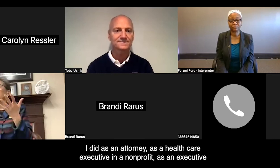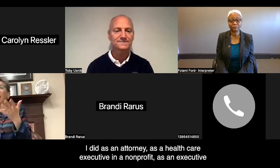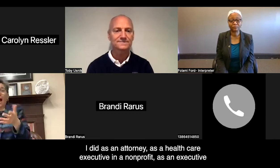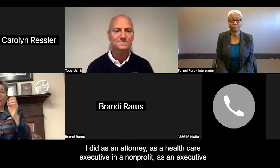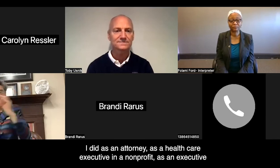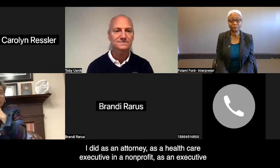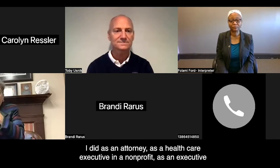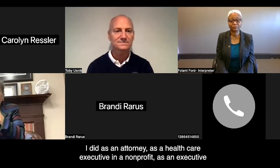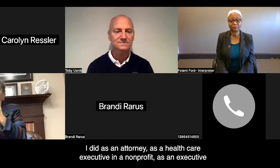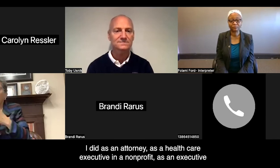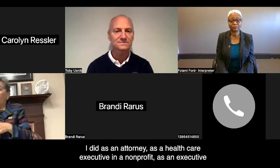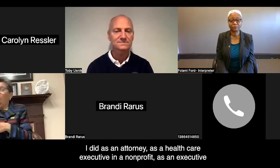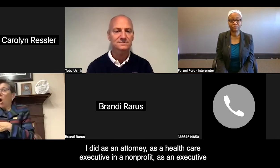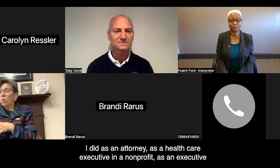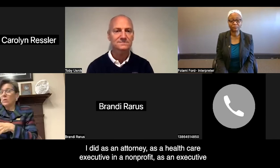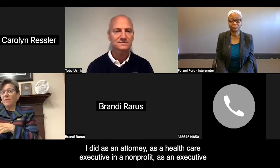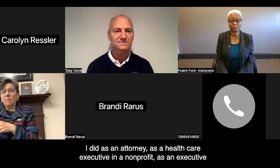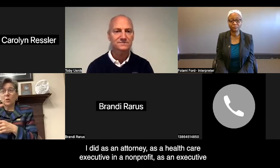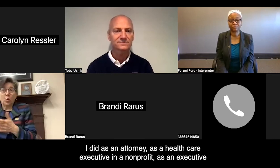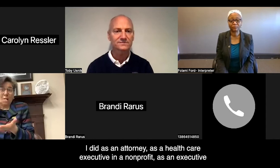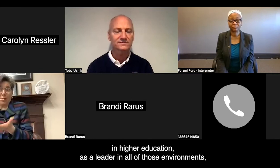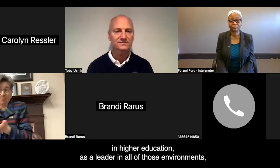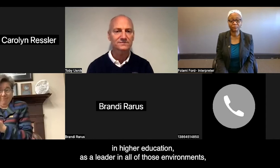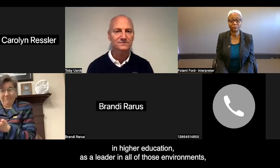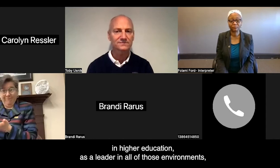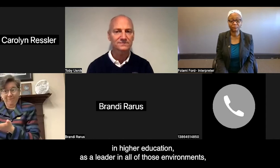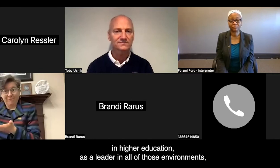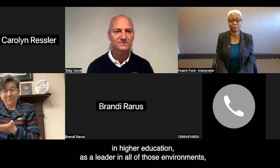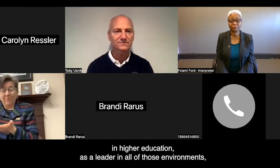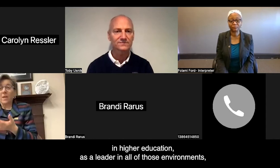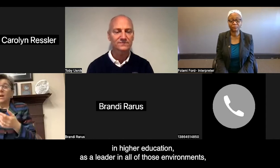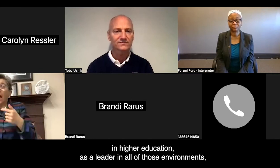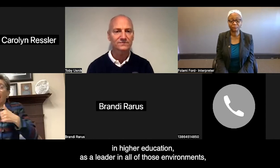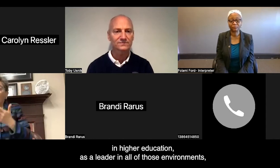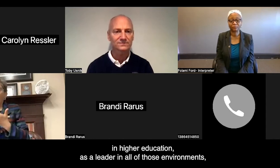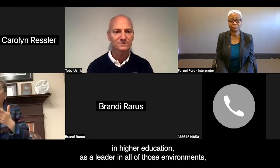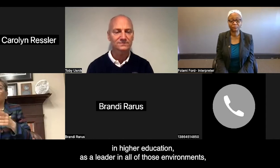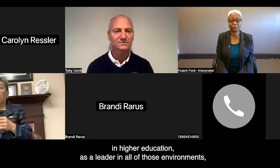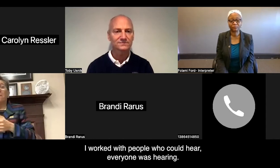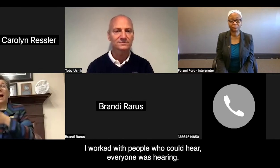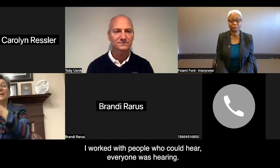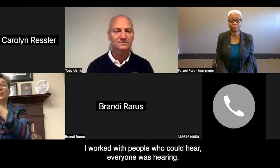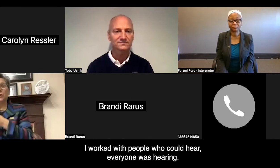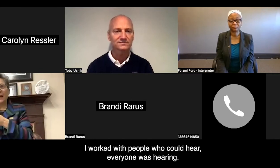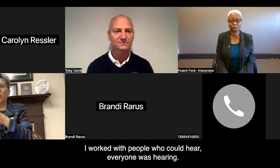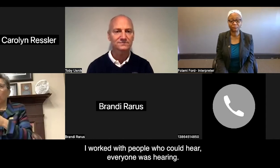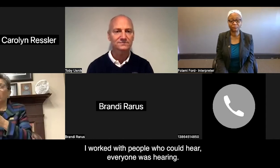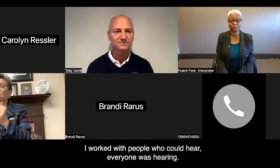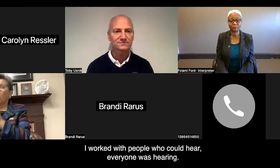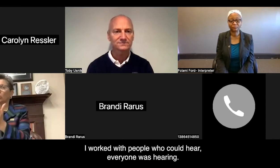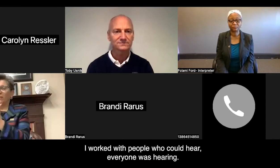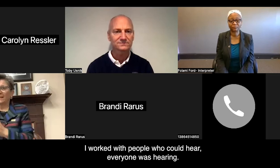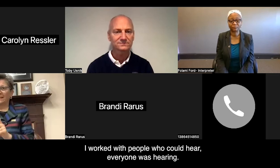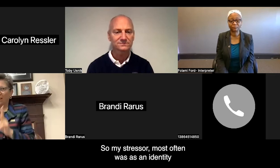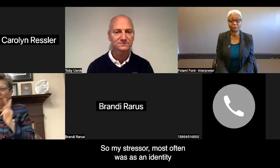and a nonprofit as an executive, and higher education as a leader, in all of those environments, I worked with people who could hear. Everyone was hearing. So